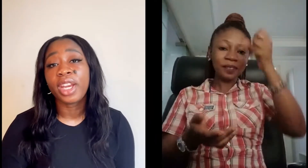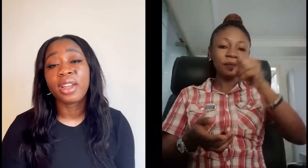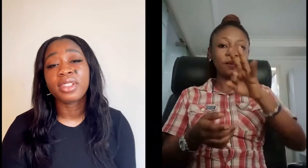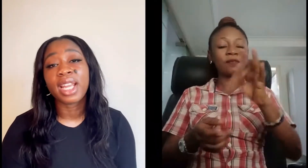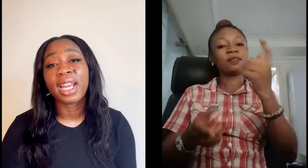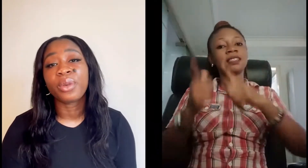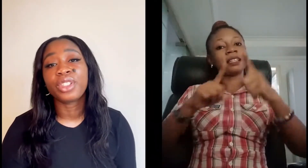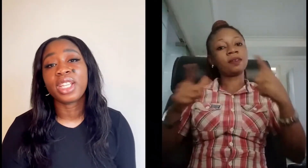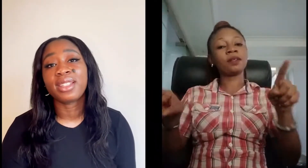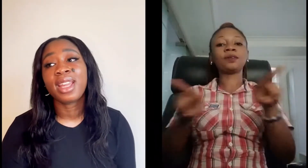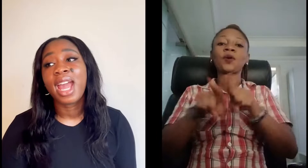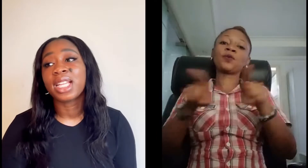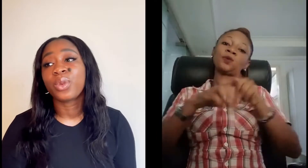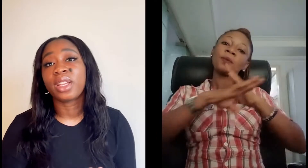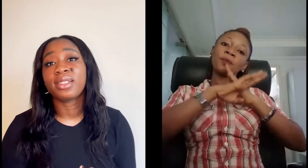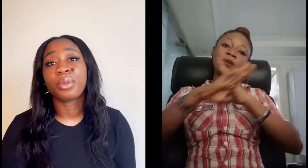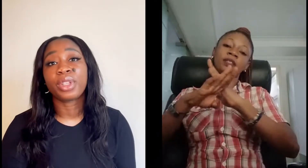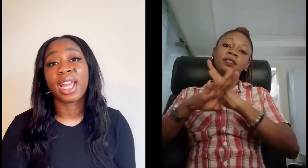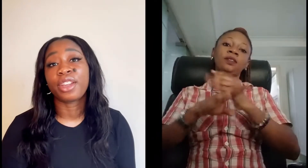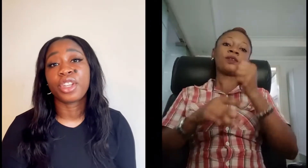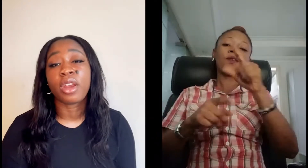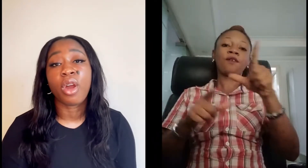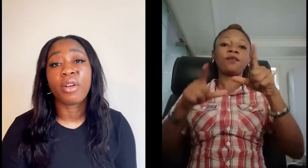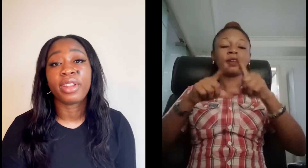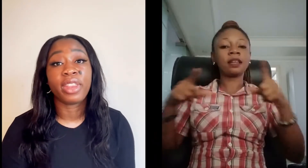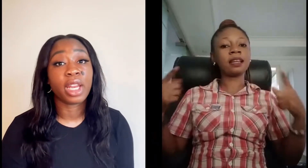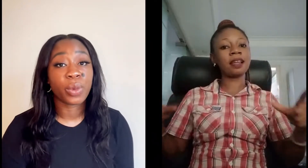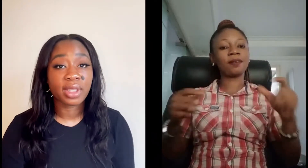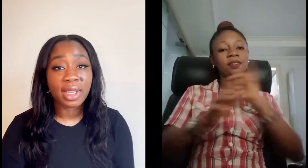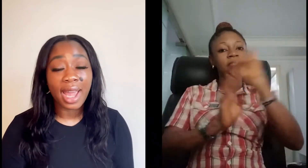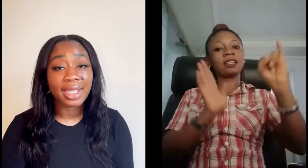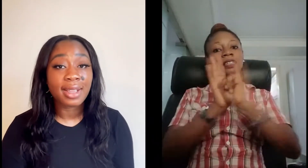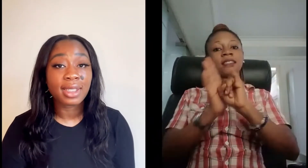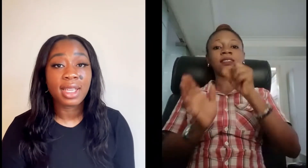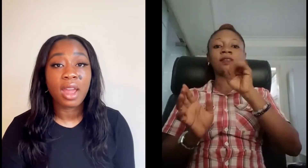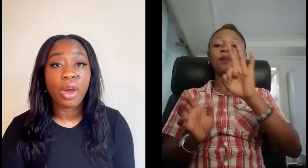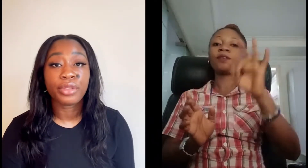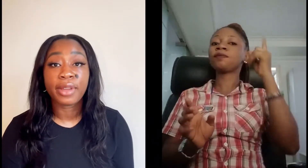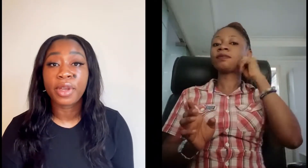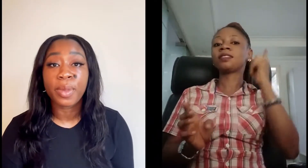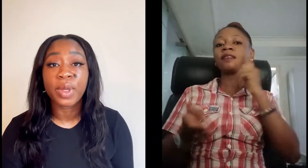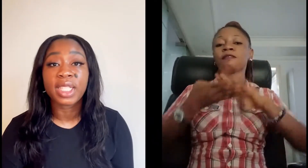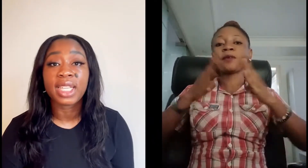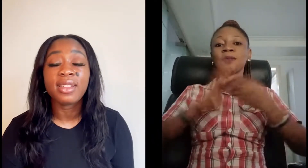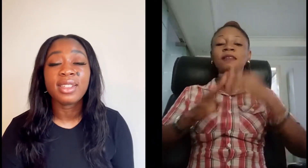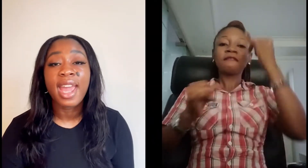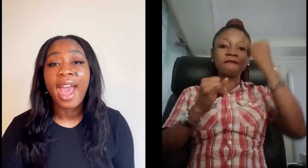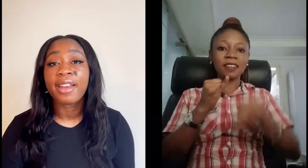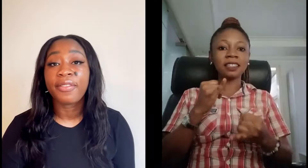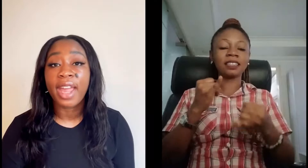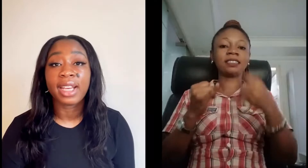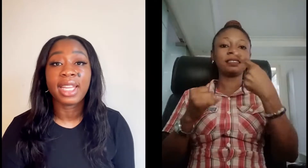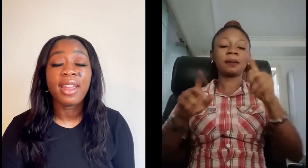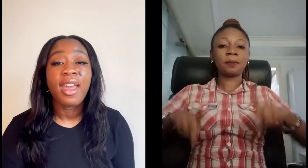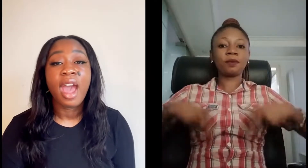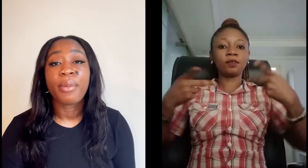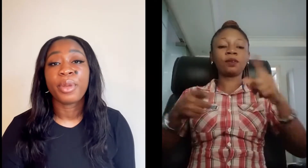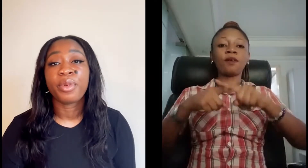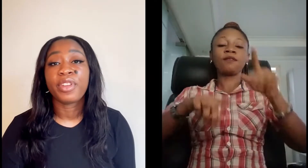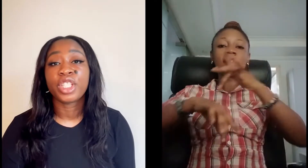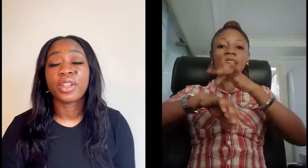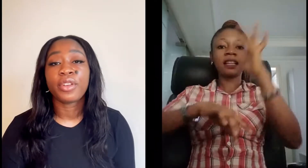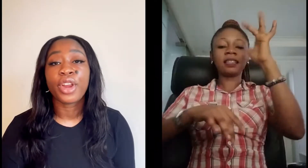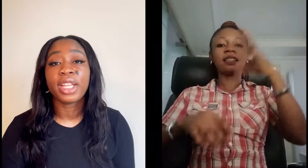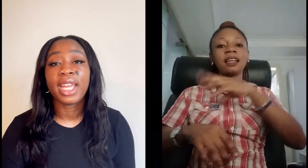encouraging the learning of sign languages, as well as the protection of the linguistic identity of deaf communities, and finally,